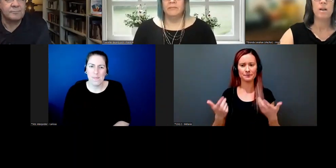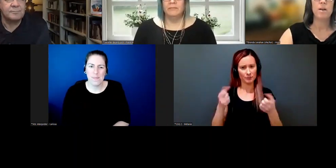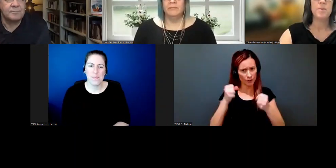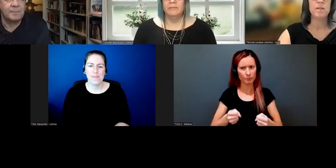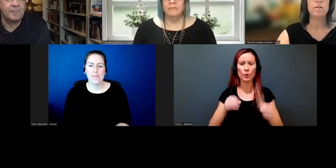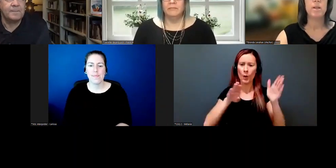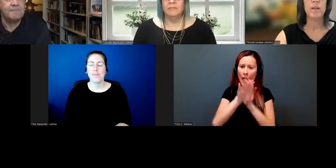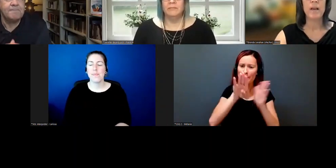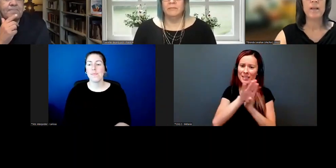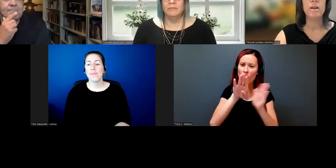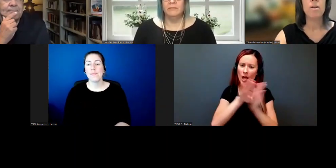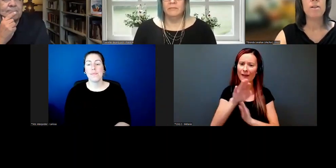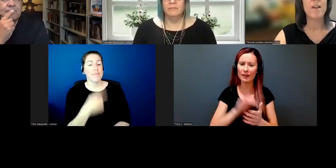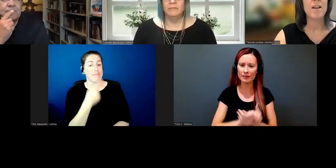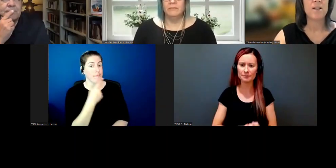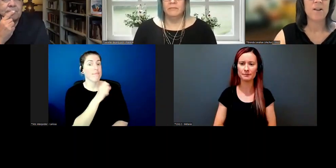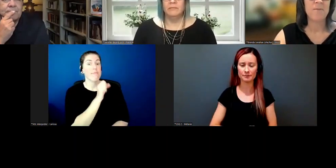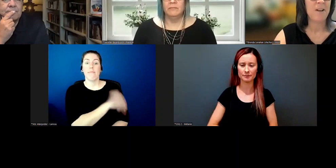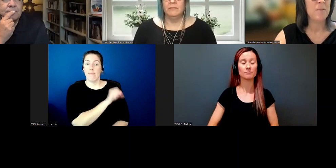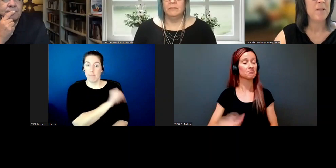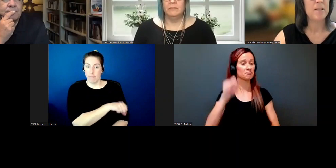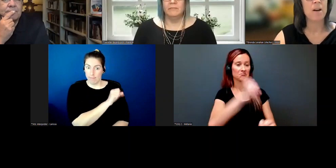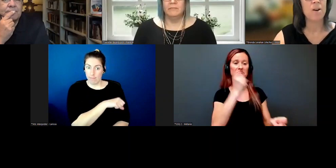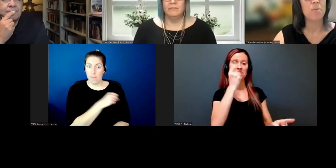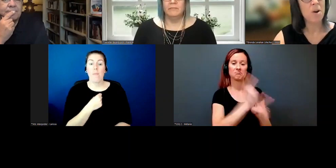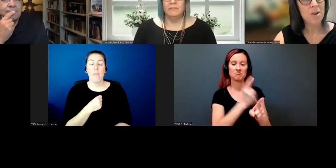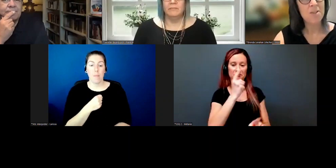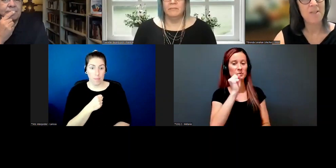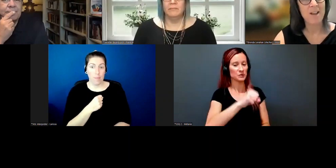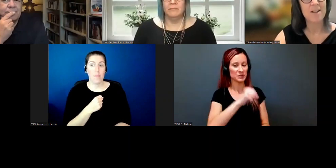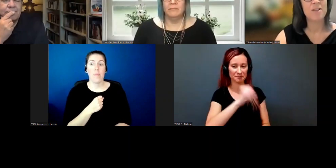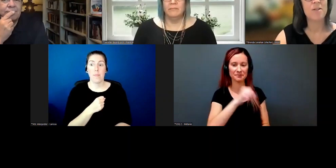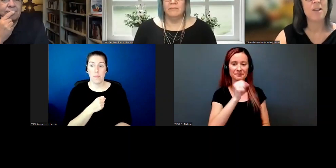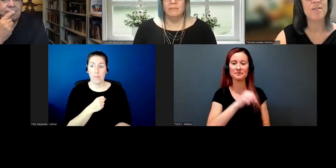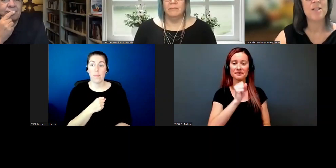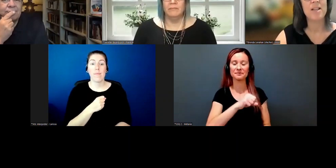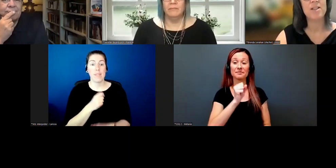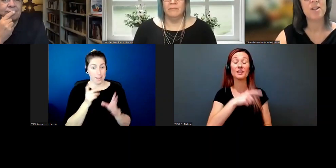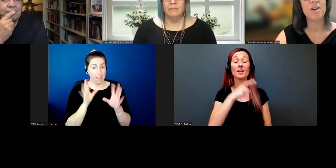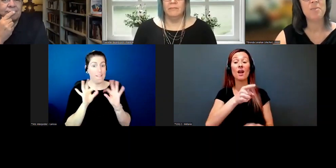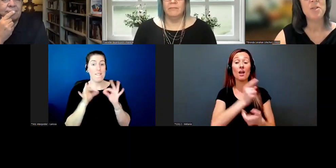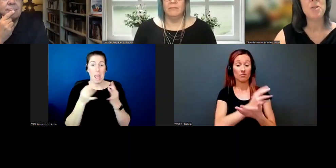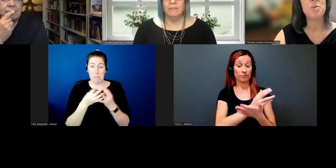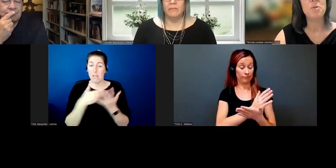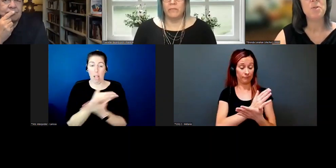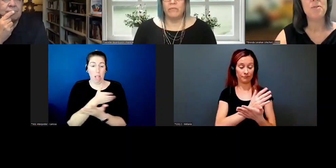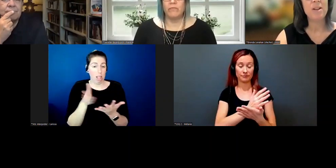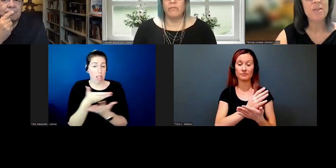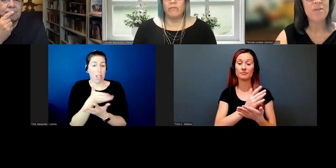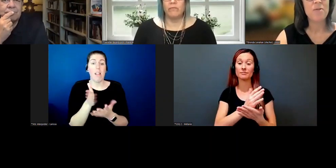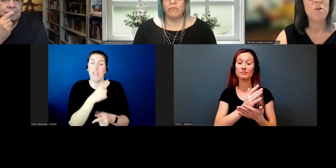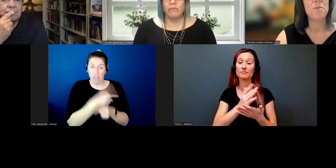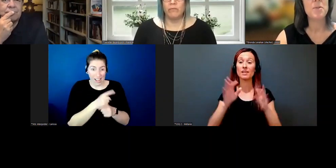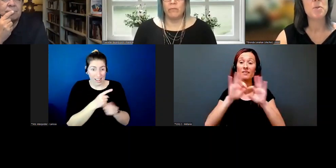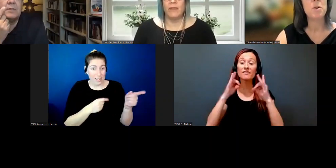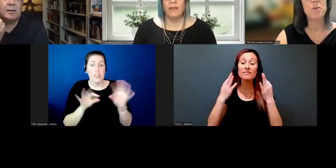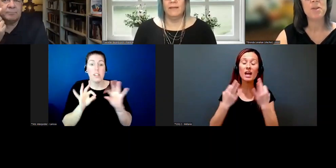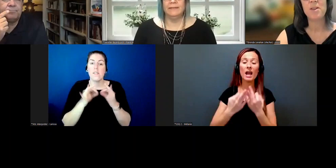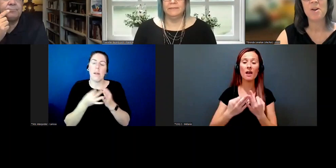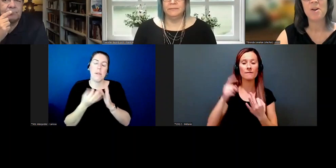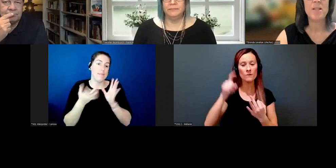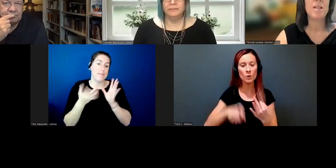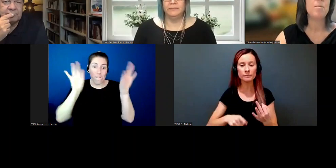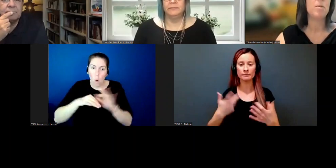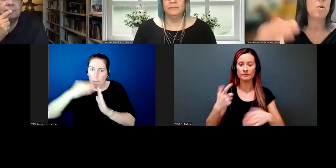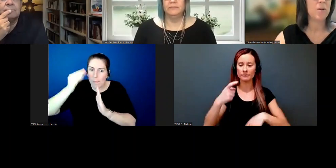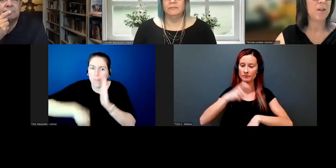Yeah, absolutely. And all of that time, families are part of that. So they have to take the time to fill out the forms, work with the